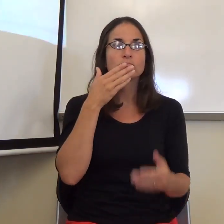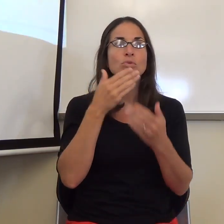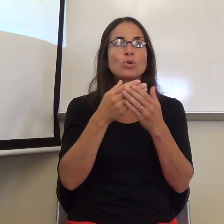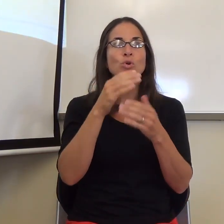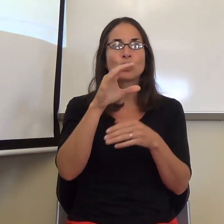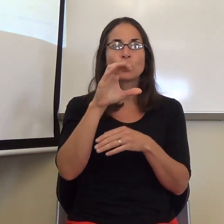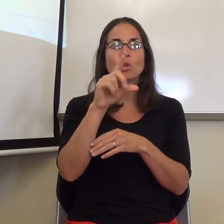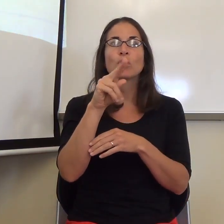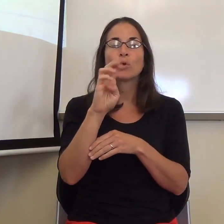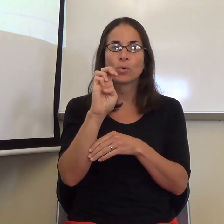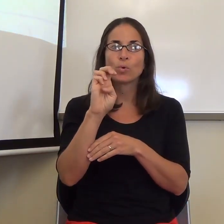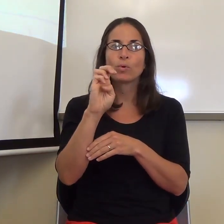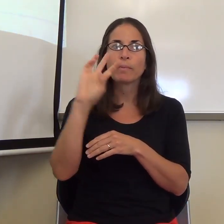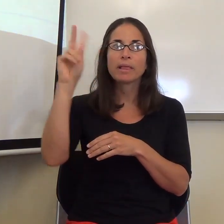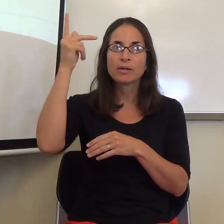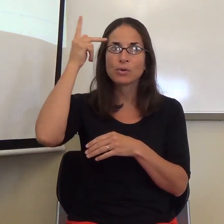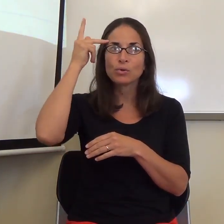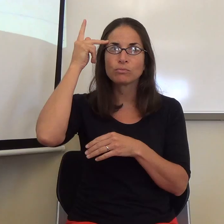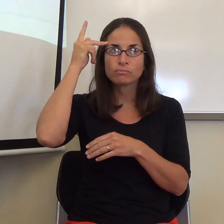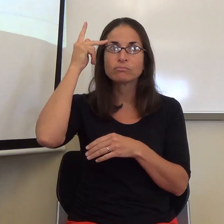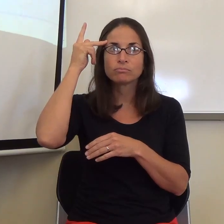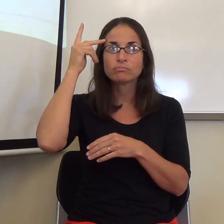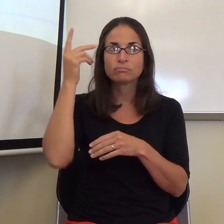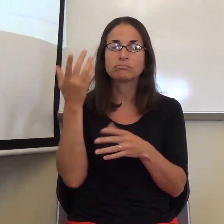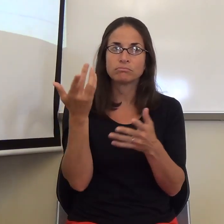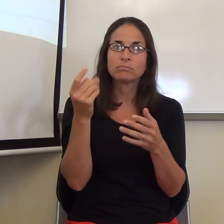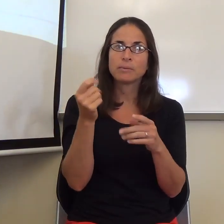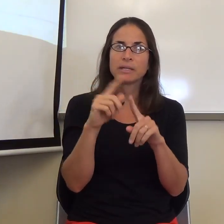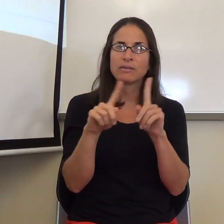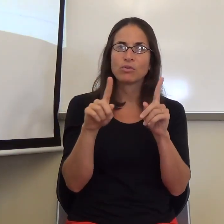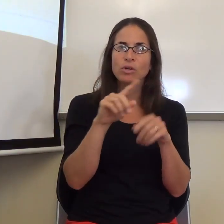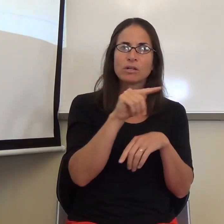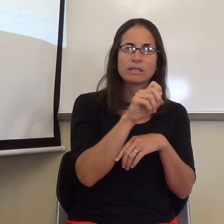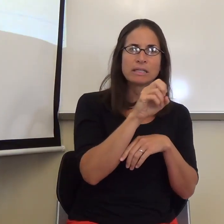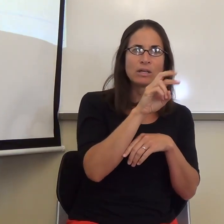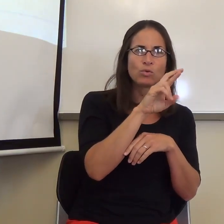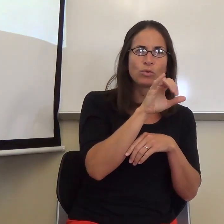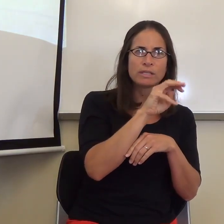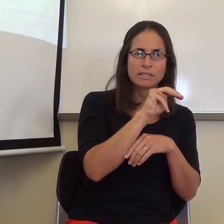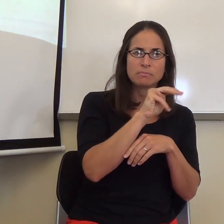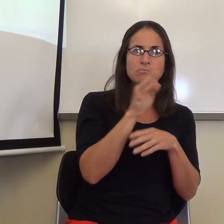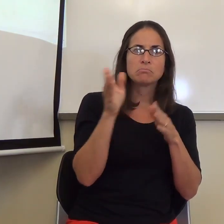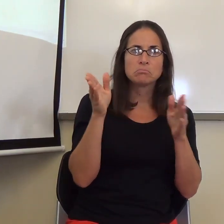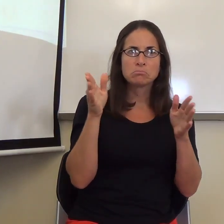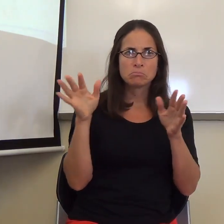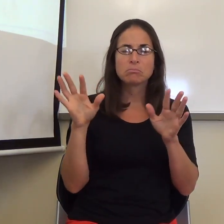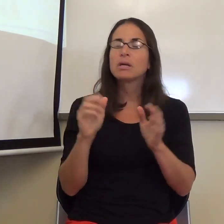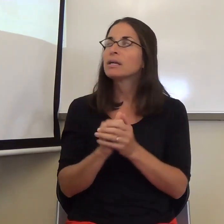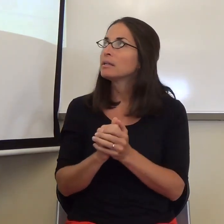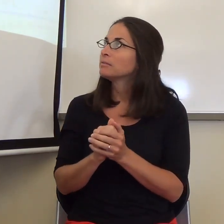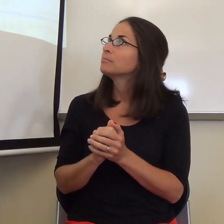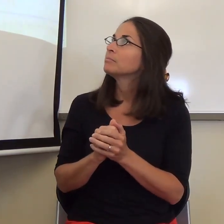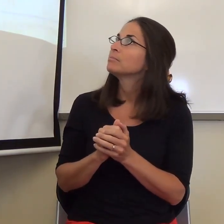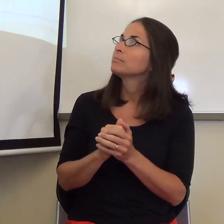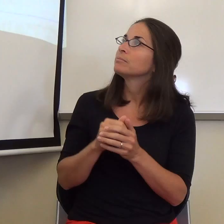political. Yeah, probably a little bit different from the terrorism. Although there were still, there was always somebody who was